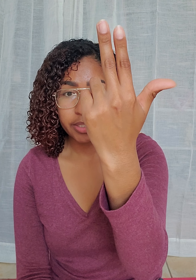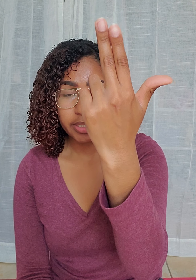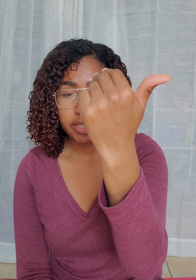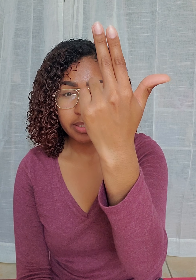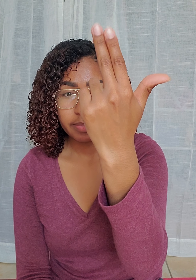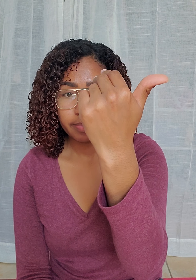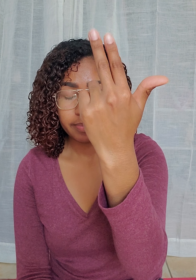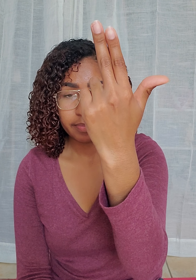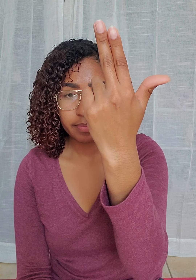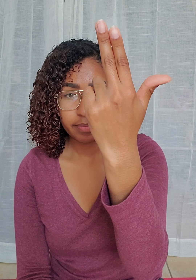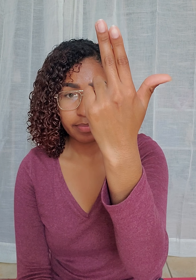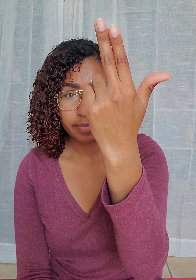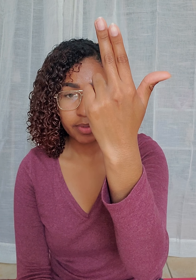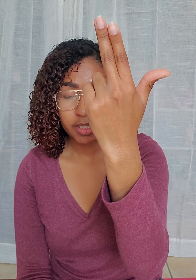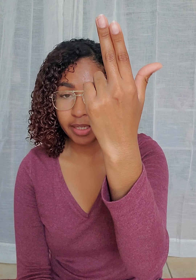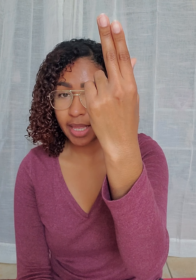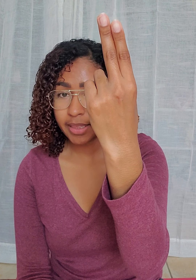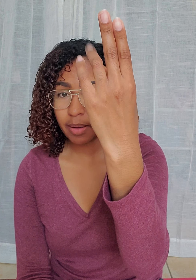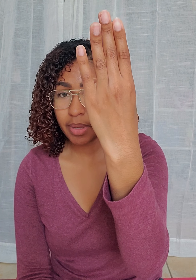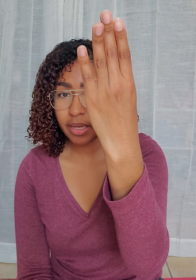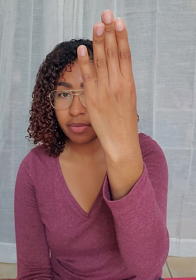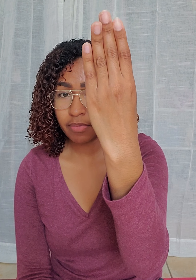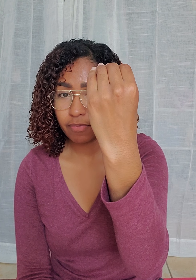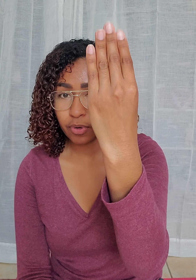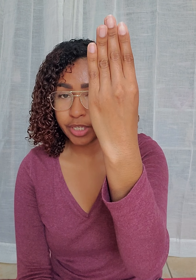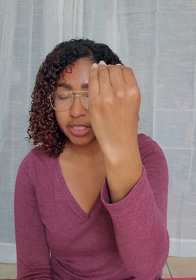13, tuck that thumb in, 14,